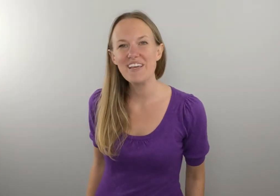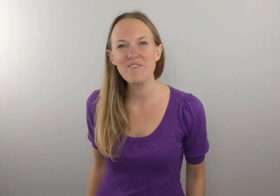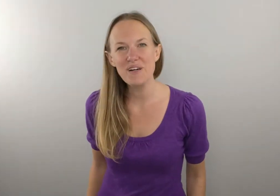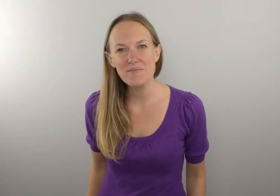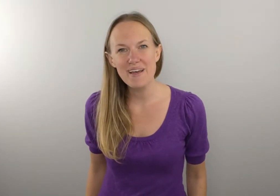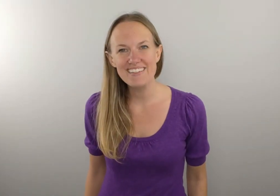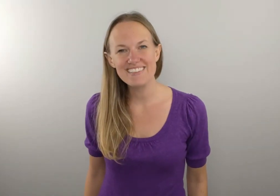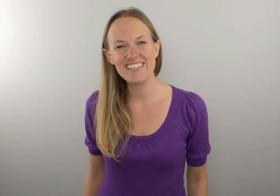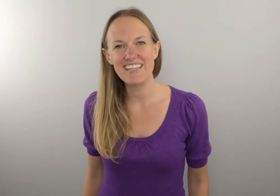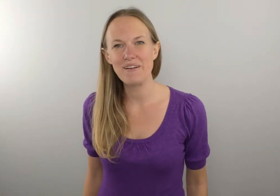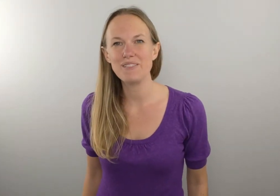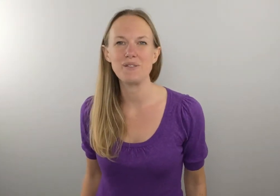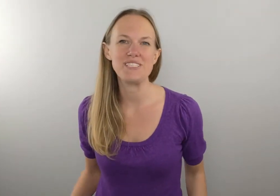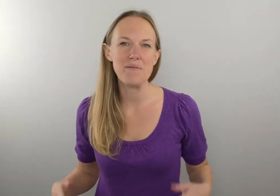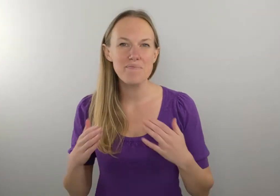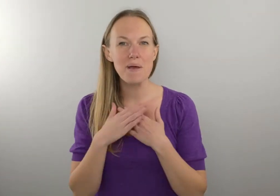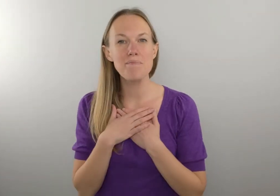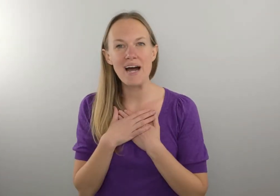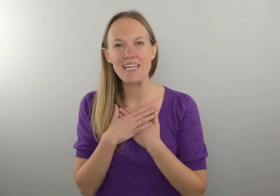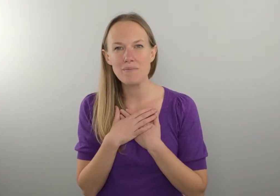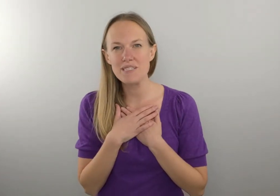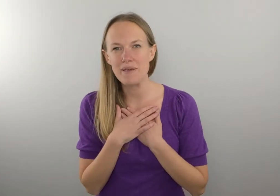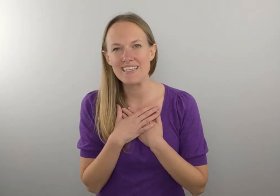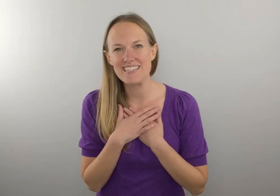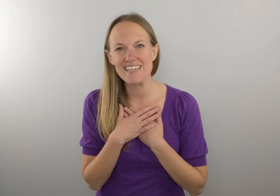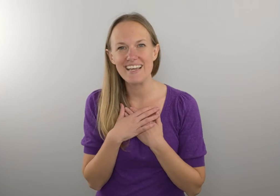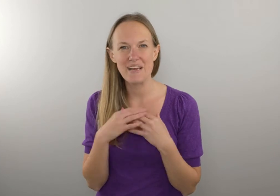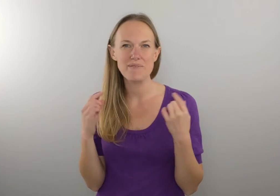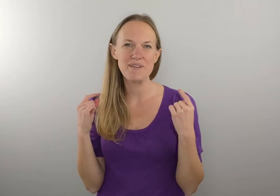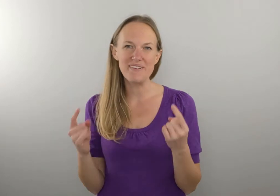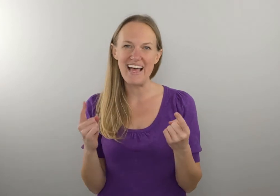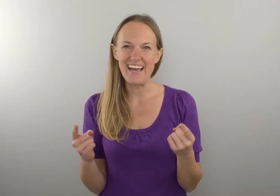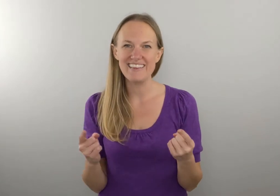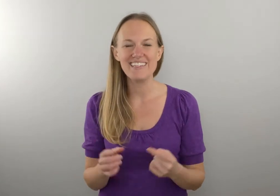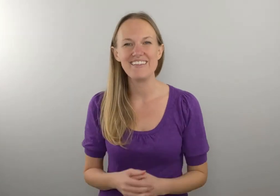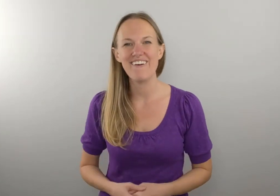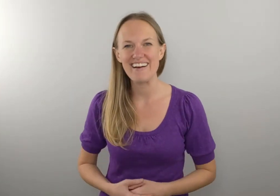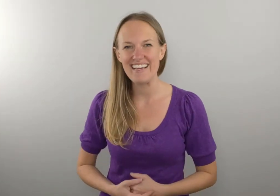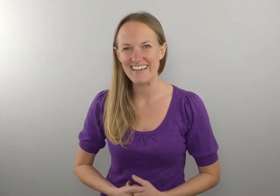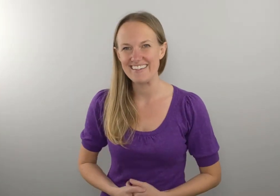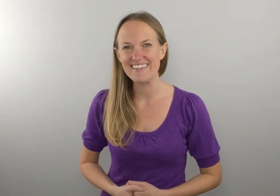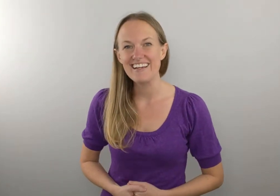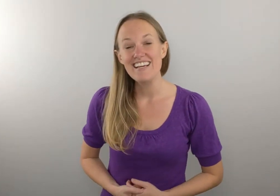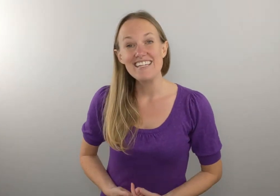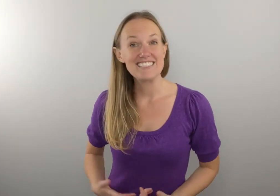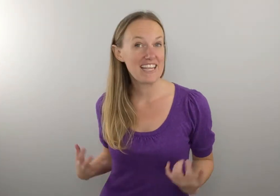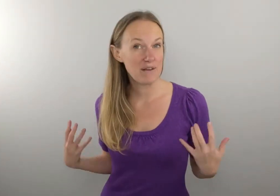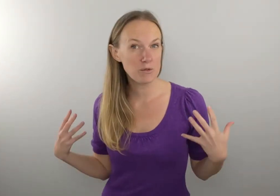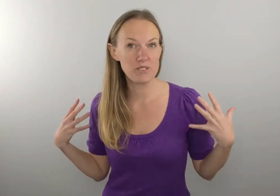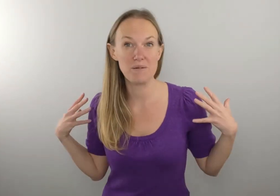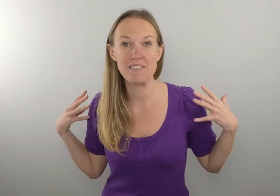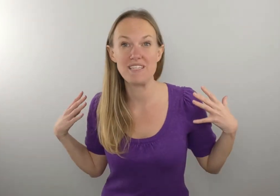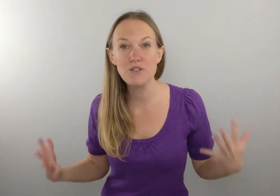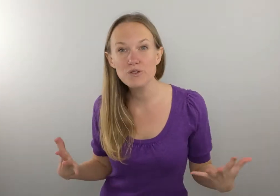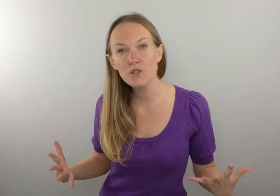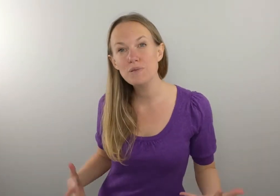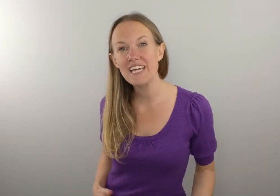and welcome back to Sign Language Worship. My name is Mandy and I'm so glad that you are here. Sign Language Worship is a YouTube